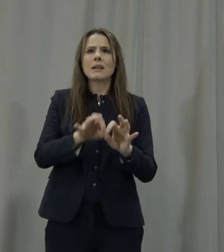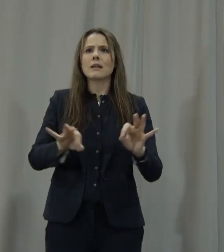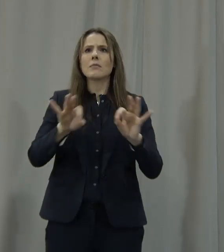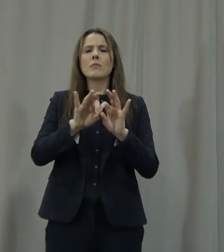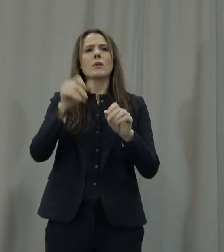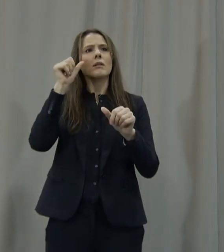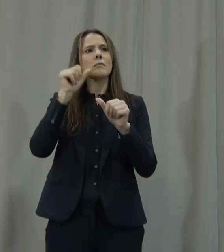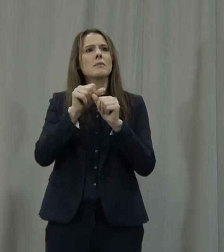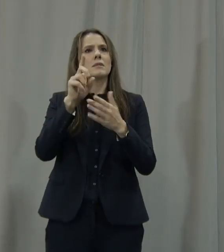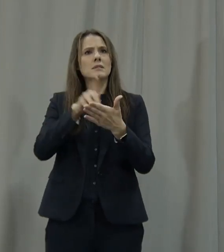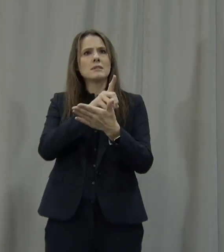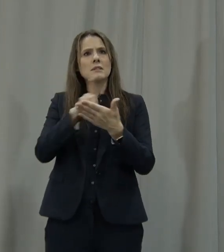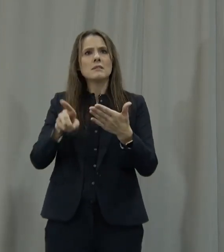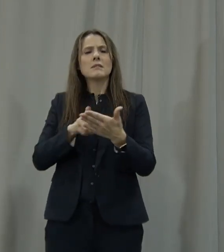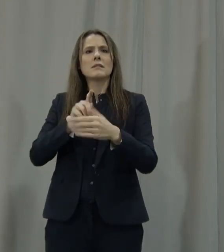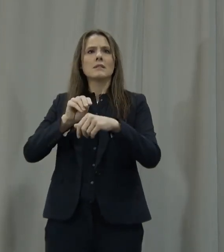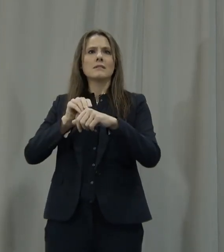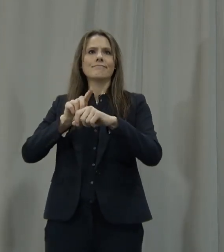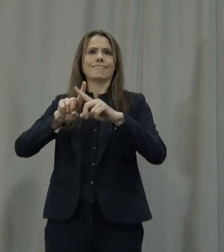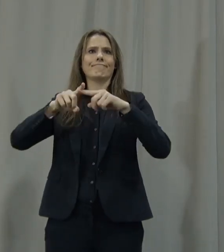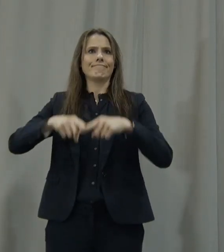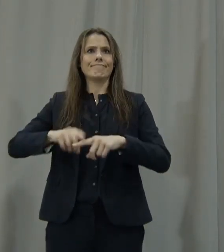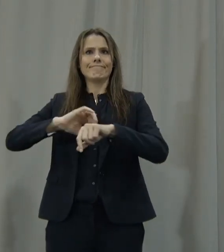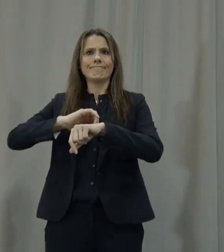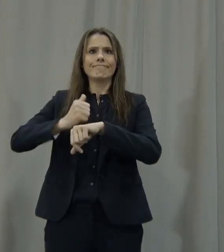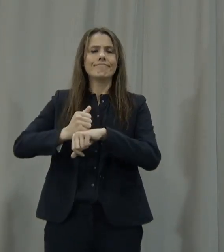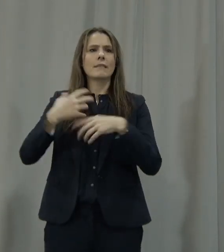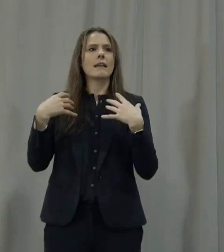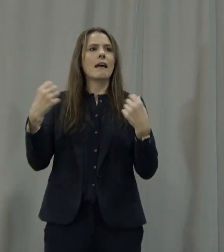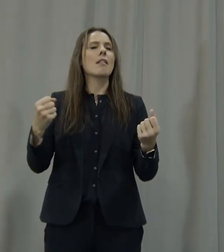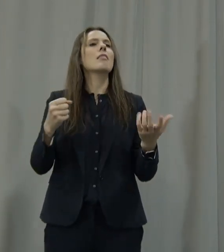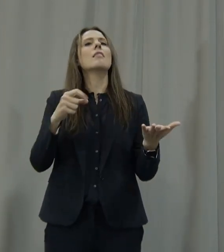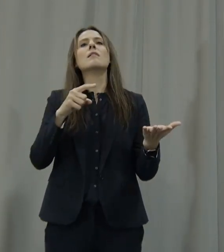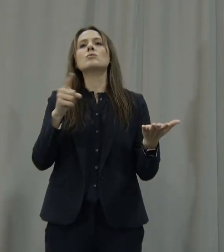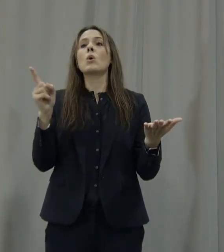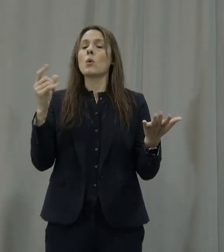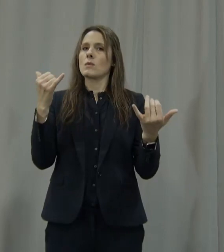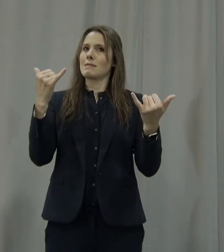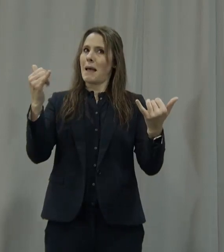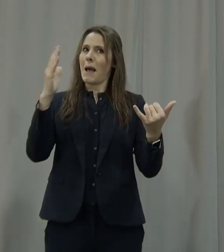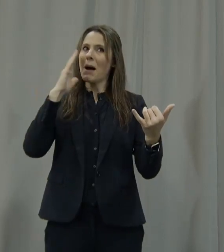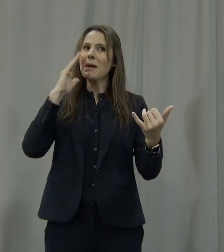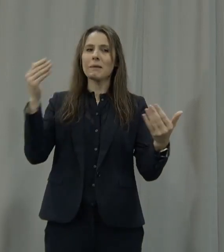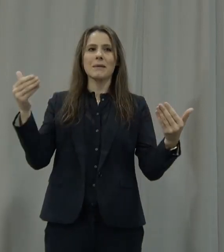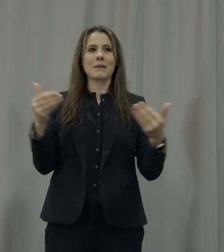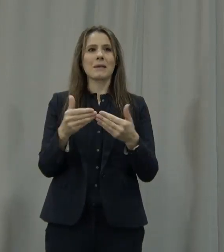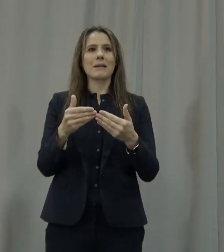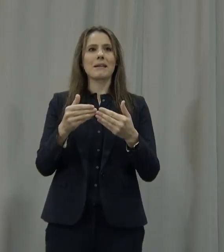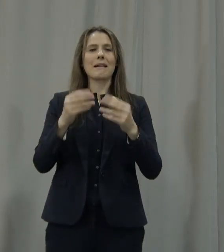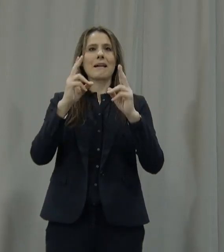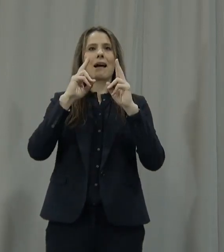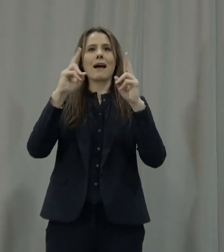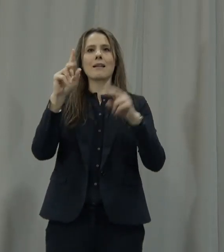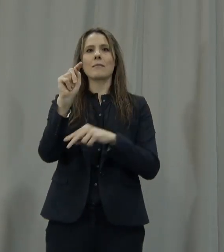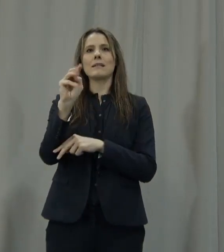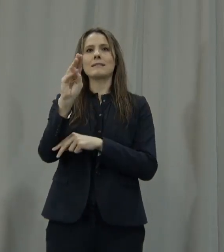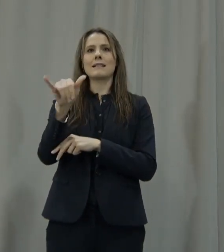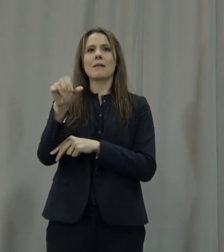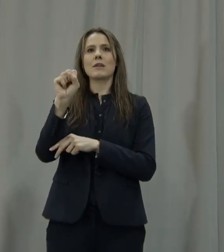health. Now, it is my pleasure to introduce you to Honorable Tommy